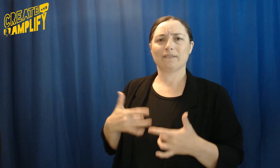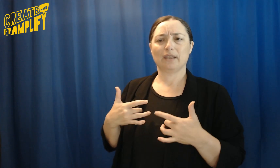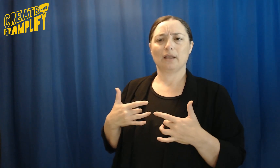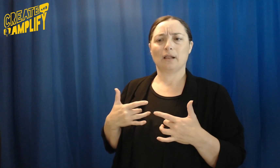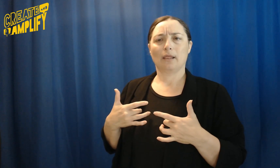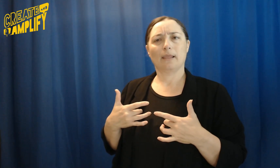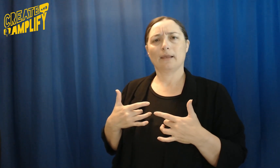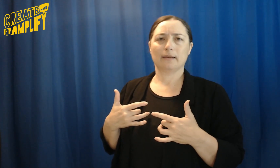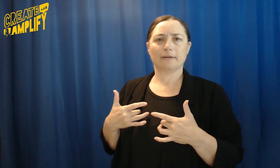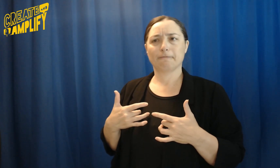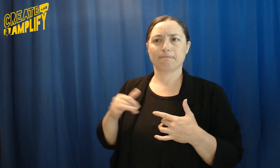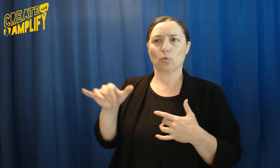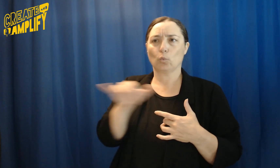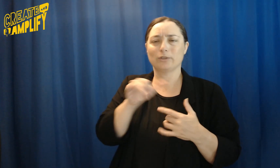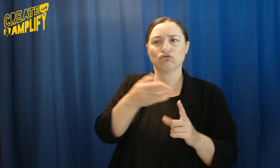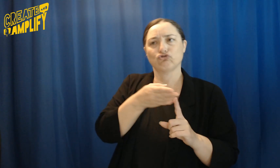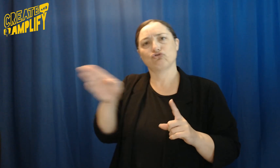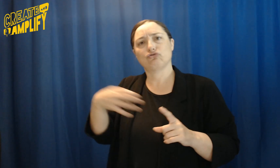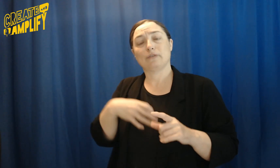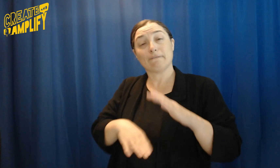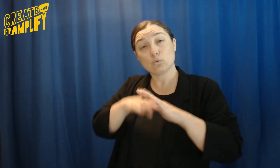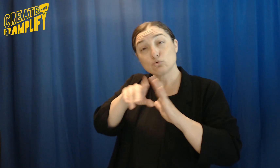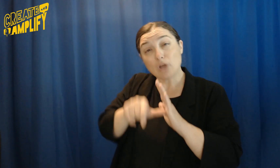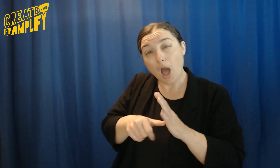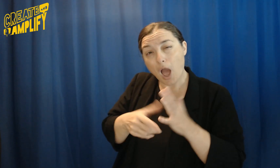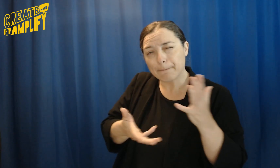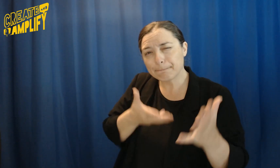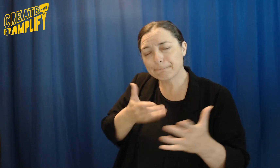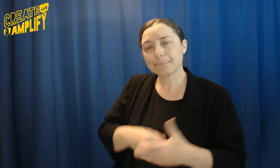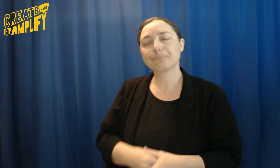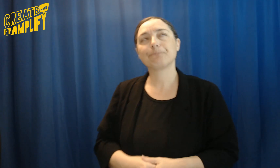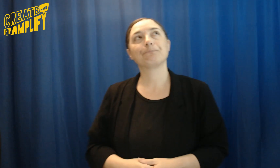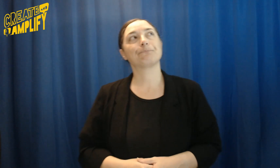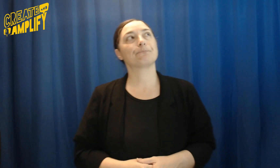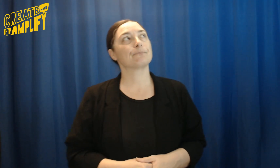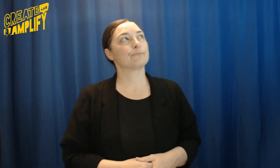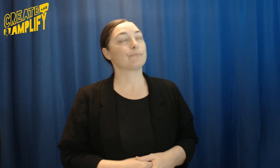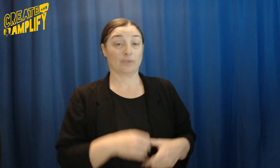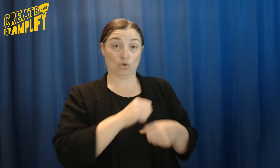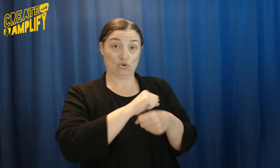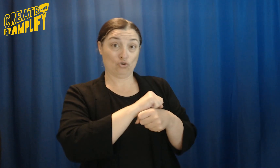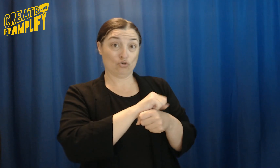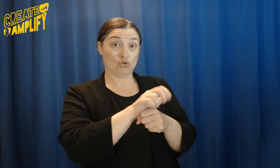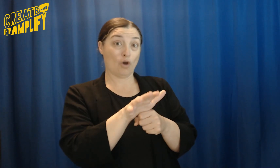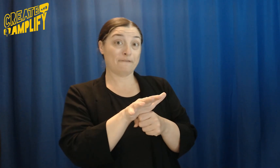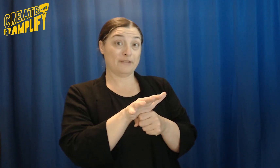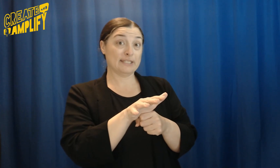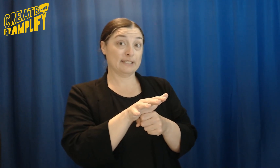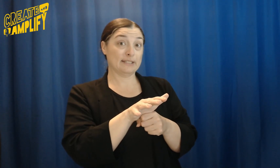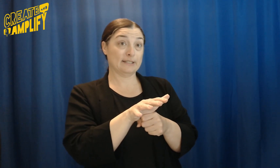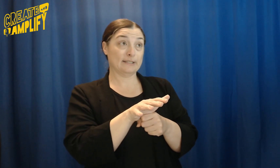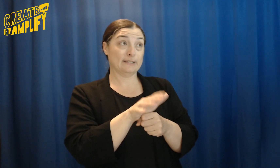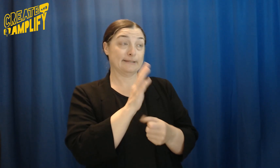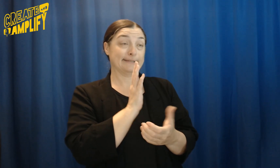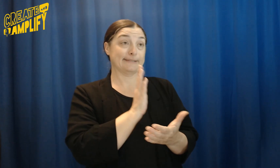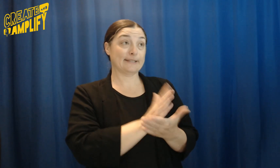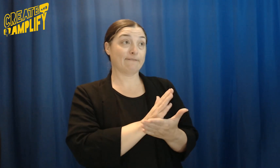full time now? I think the COVID pandemic, it put a bit of a spanner in my